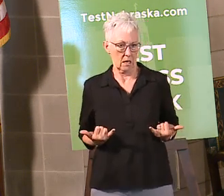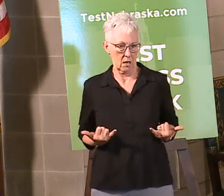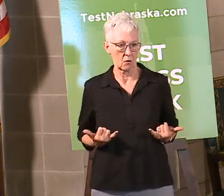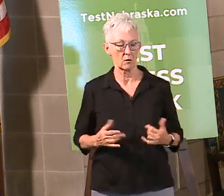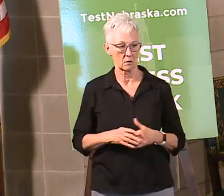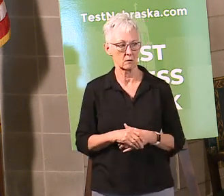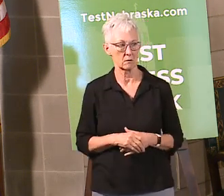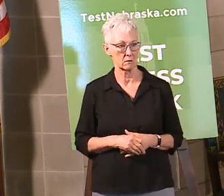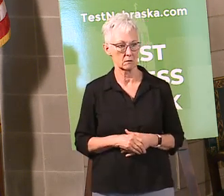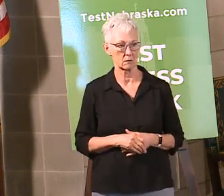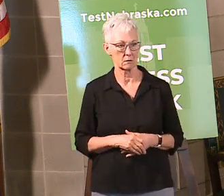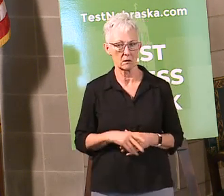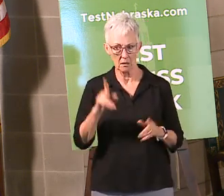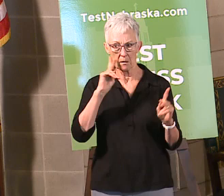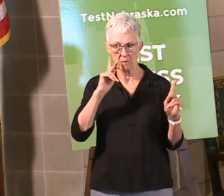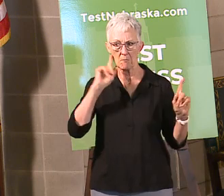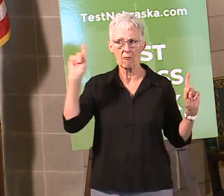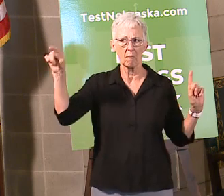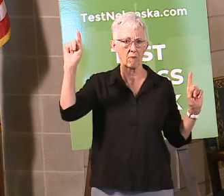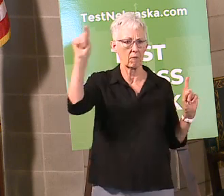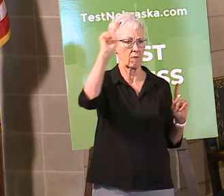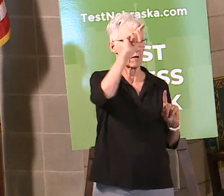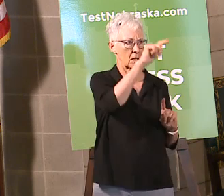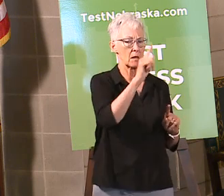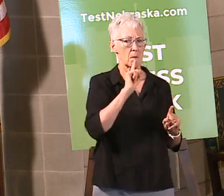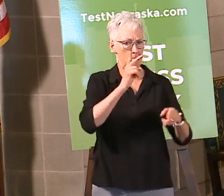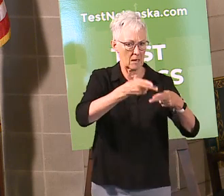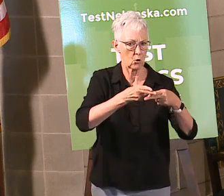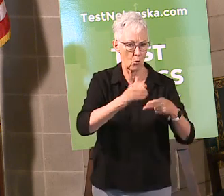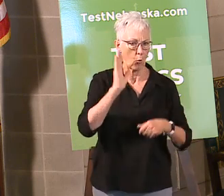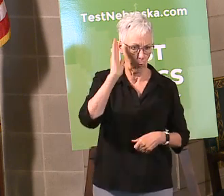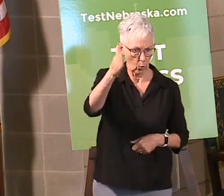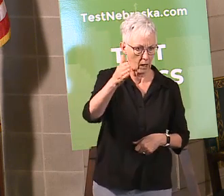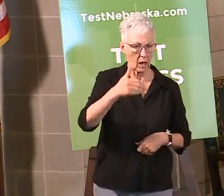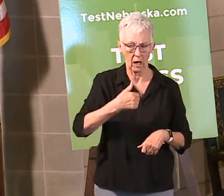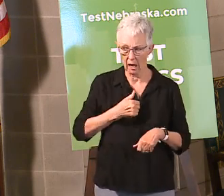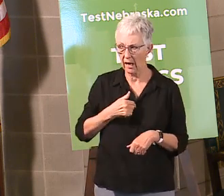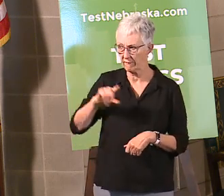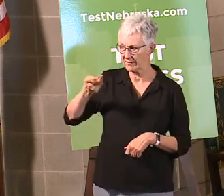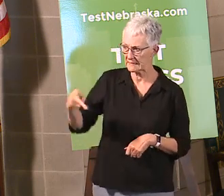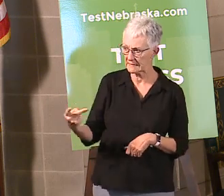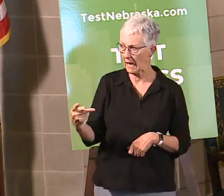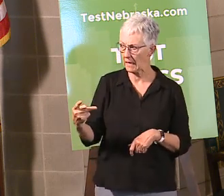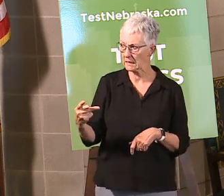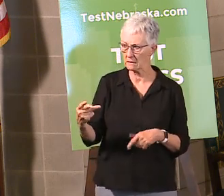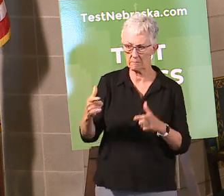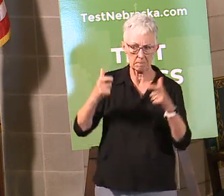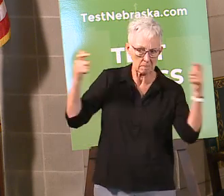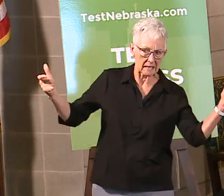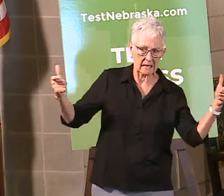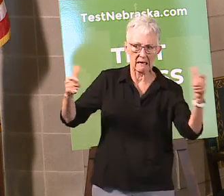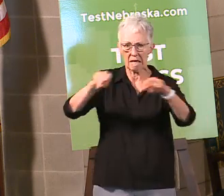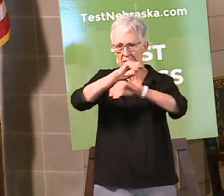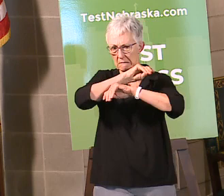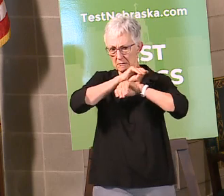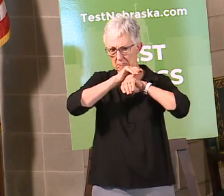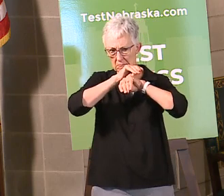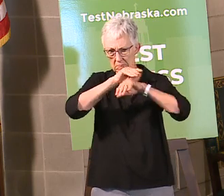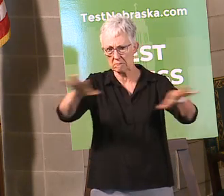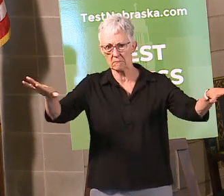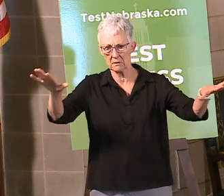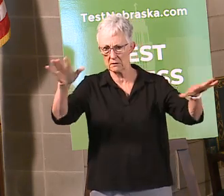there's been talk about a second surge. I don't know what the data behind that is specifically and why that would